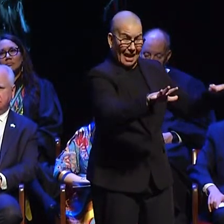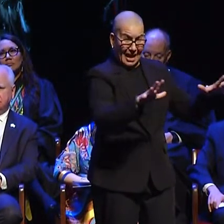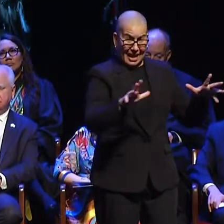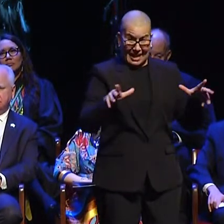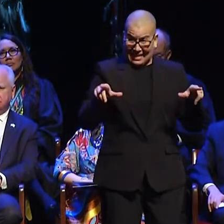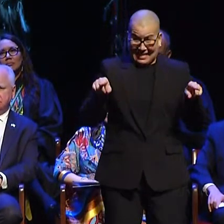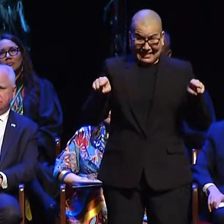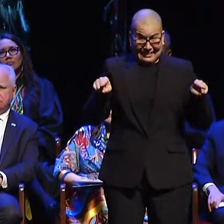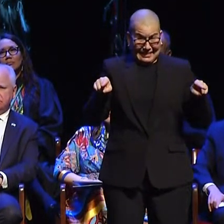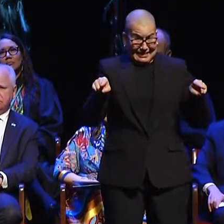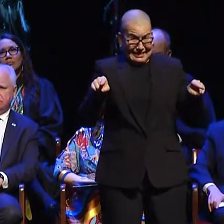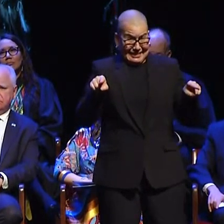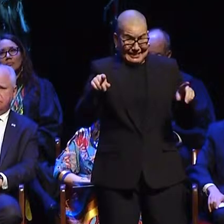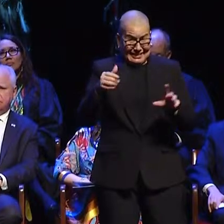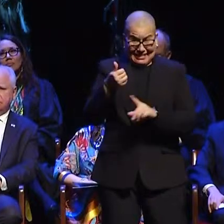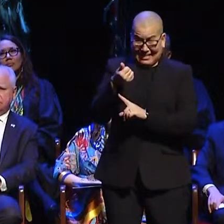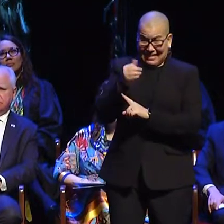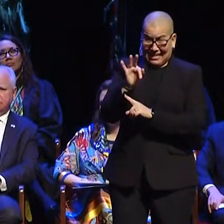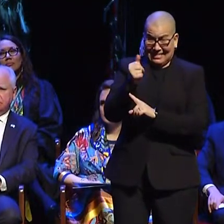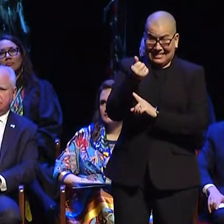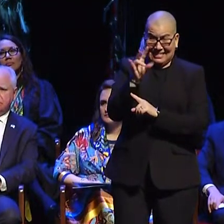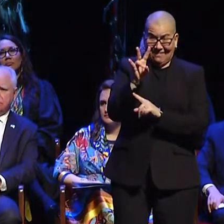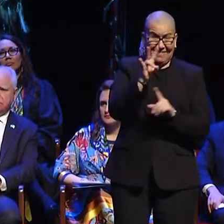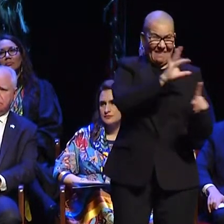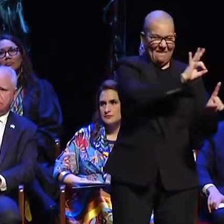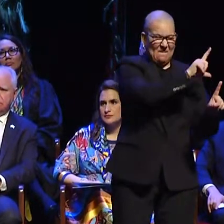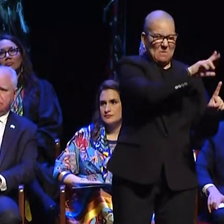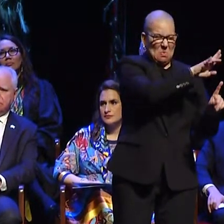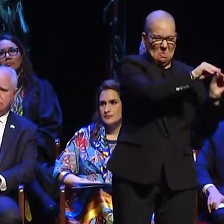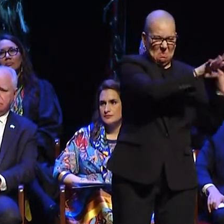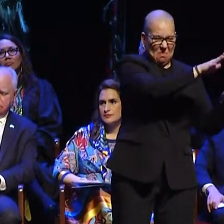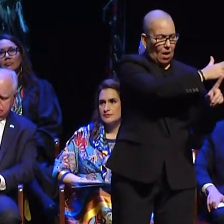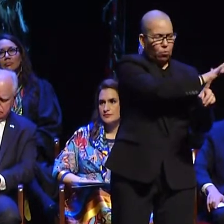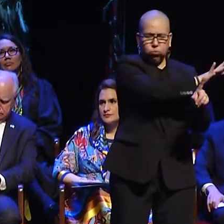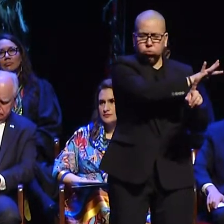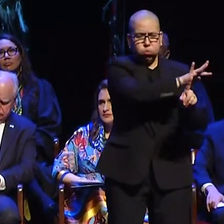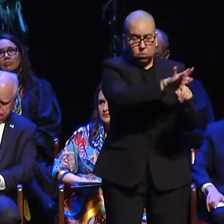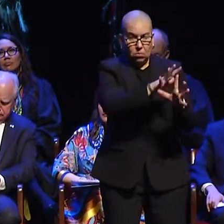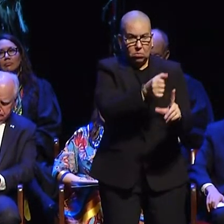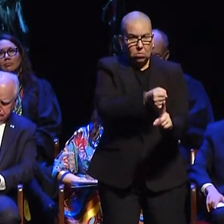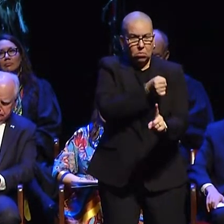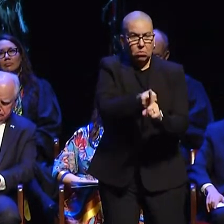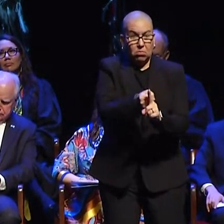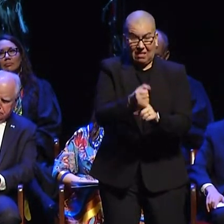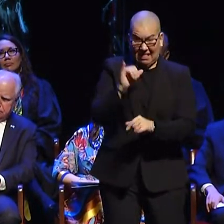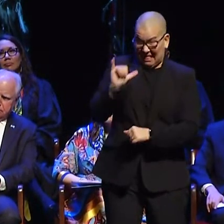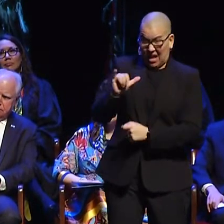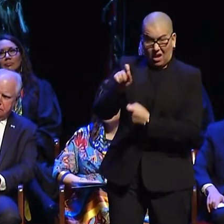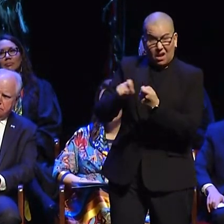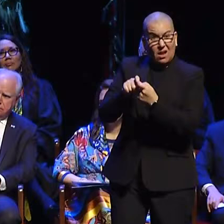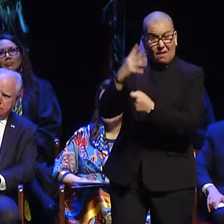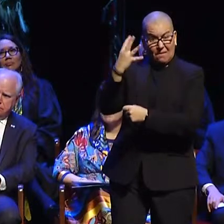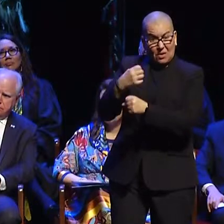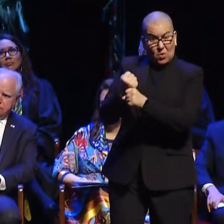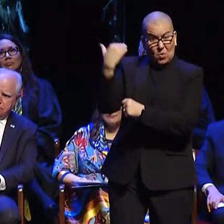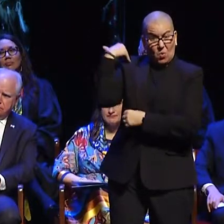we just went through and continue to go through. 4 years ago, my mother was in the audience today.